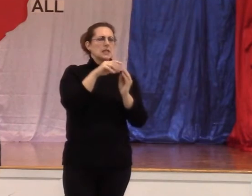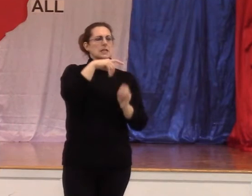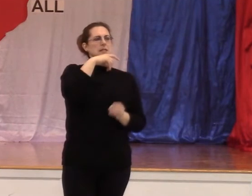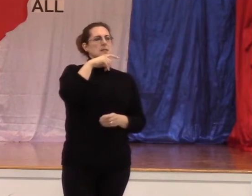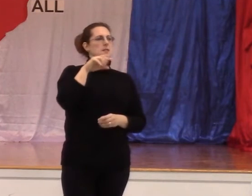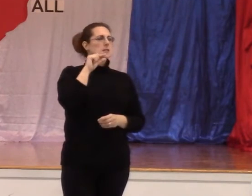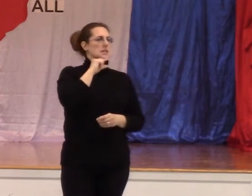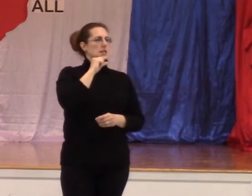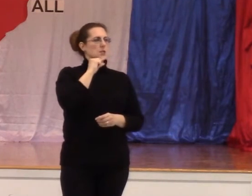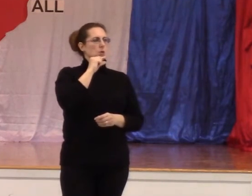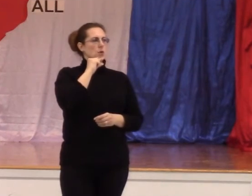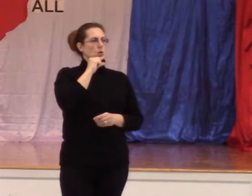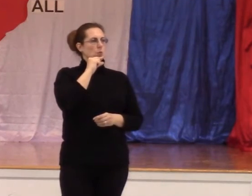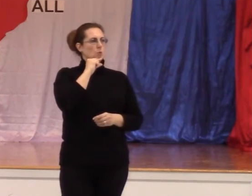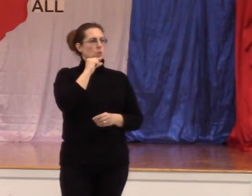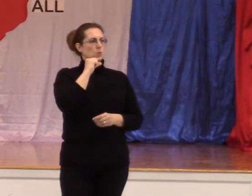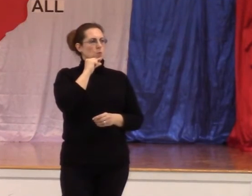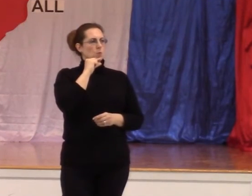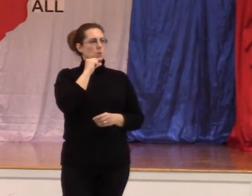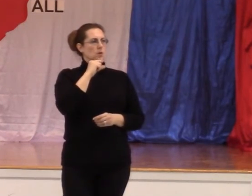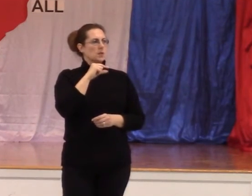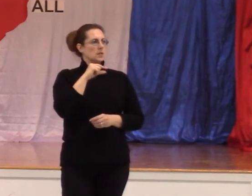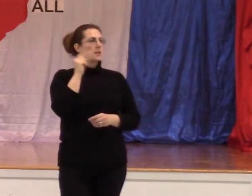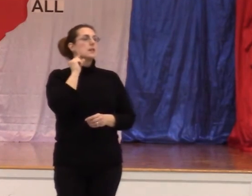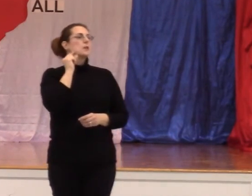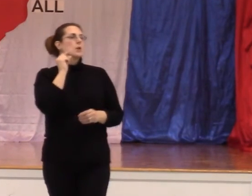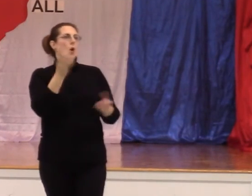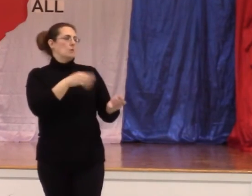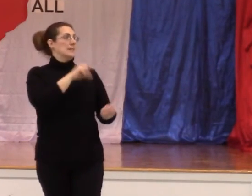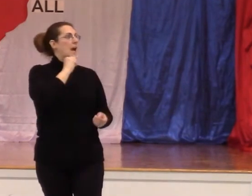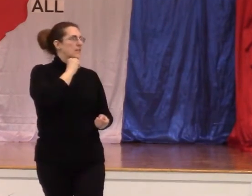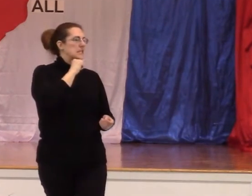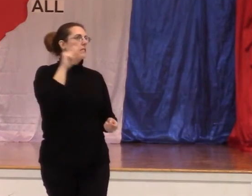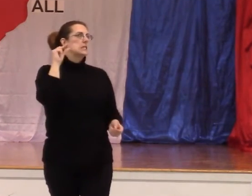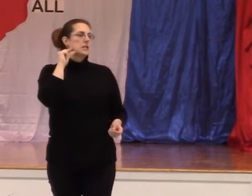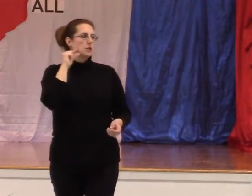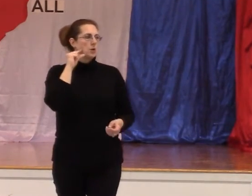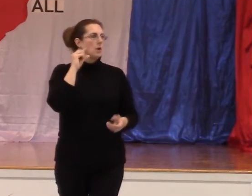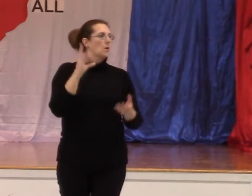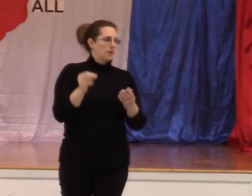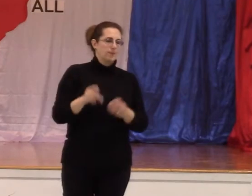so thank you guys, and let's applaud those guys. Those guys work hard.